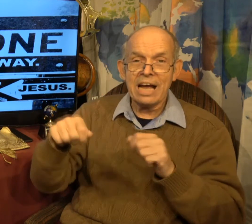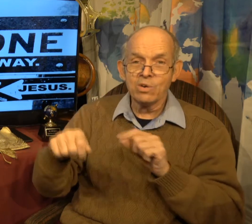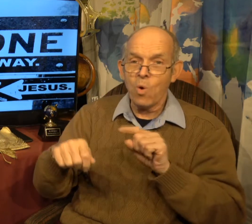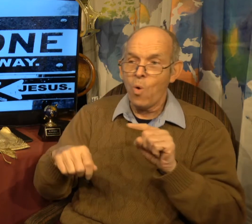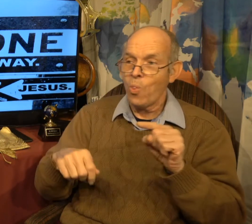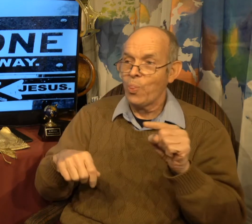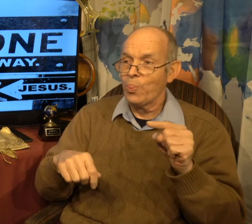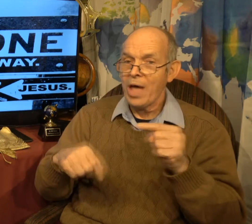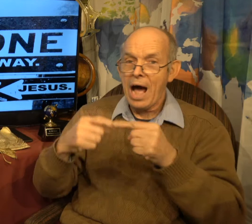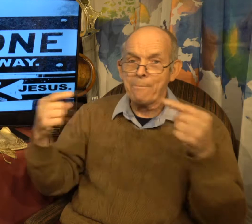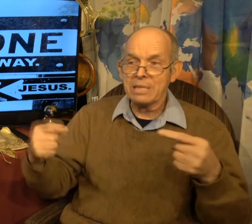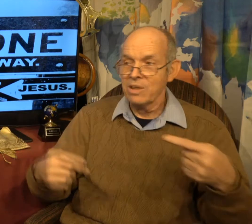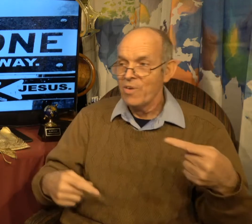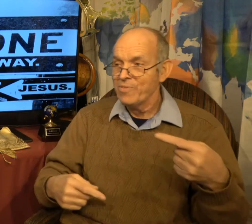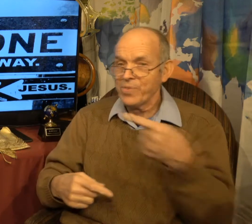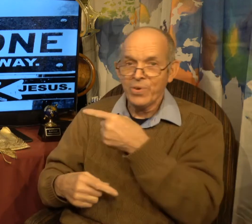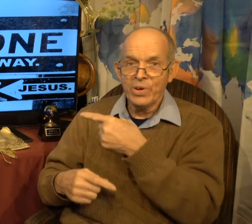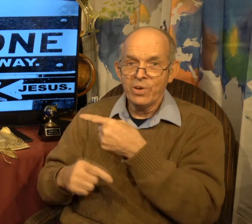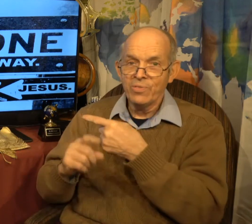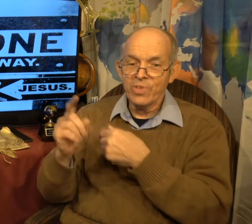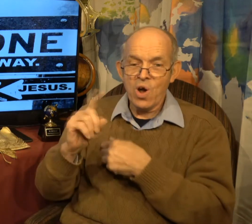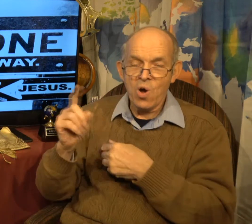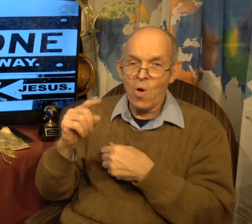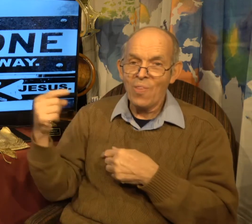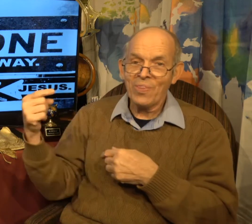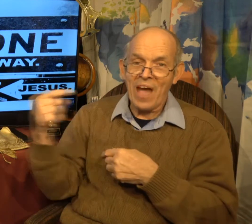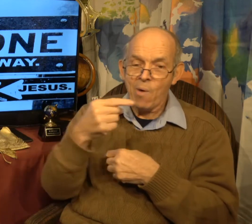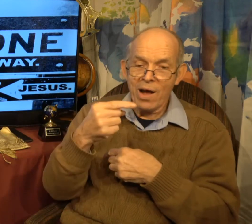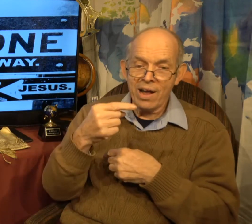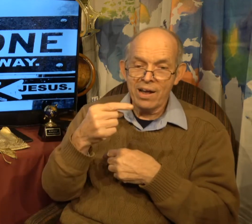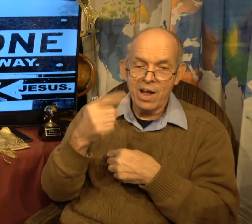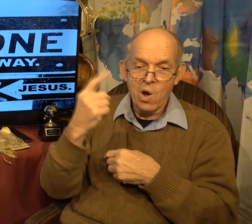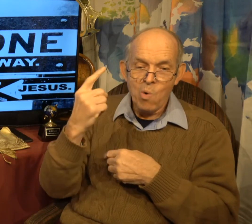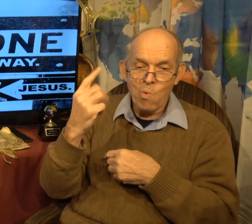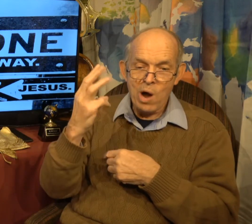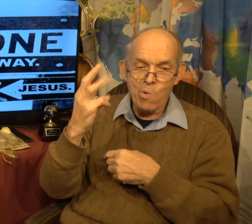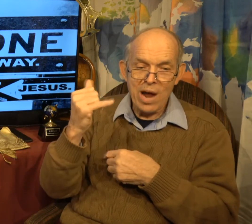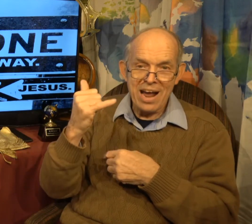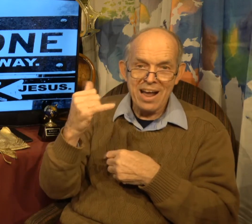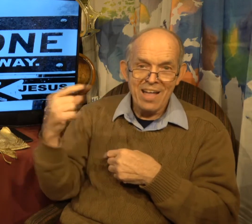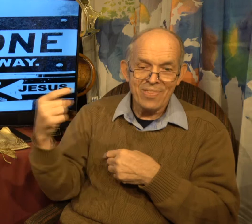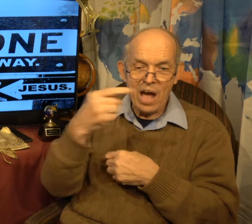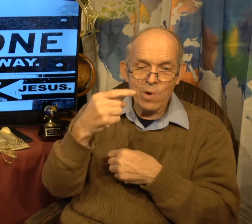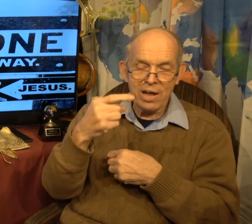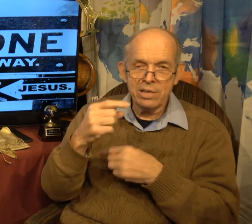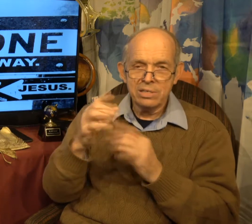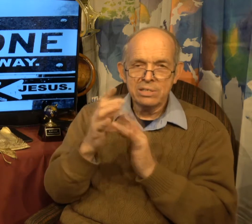go up to. No, that way. one way, that way.